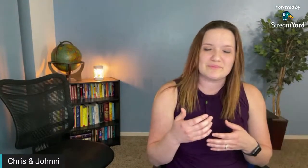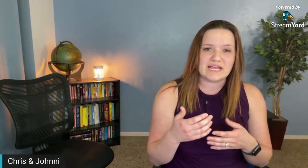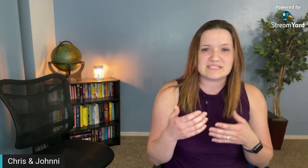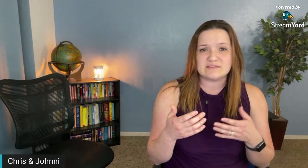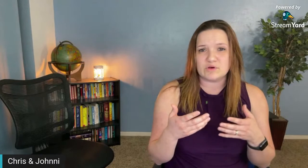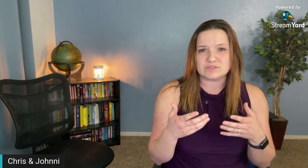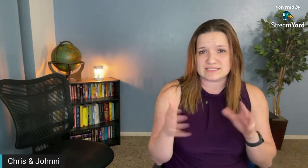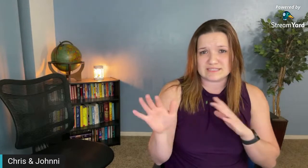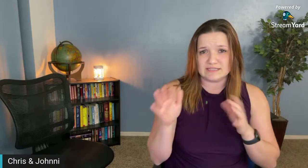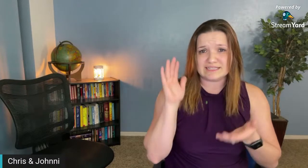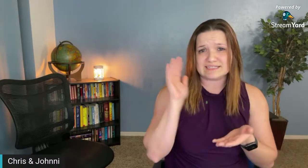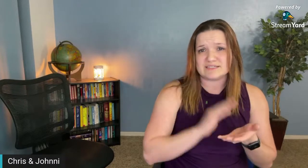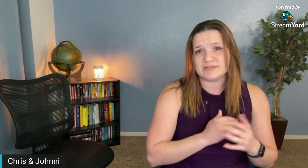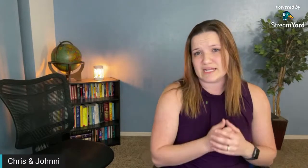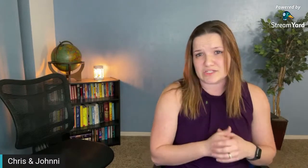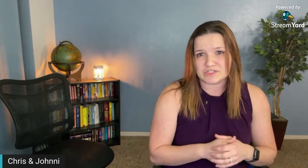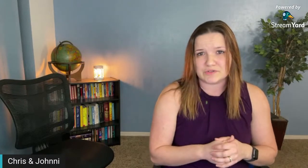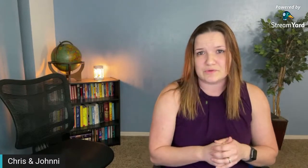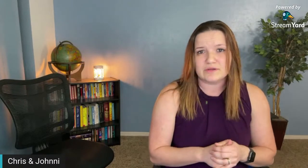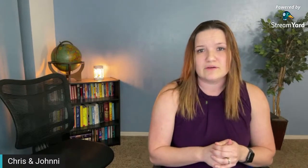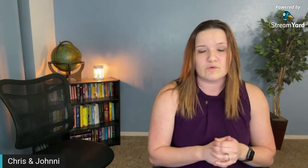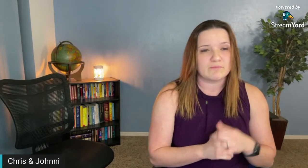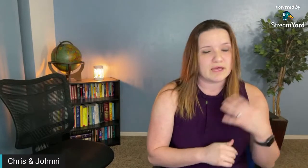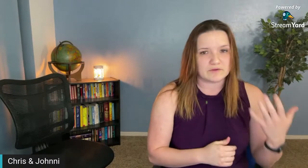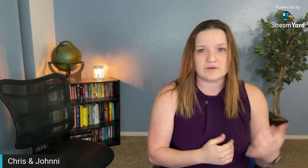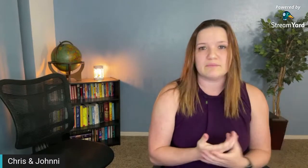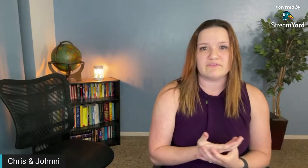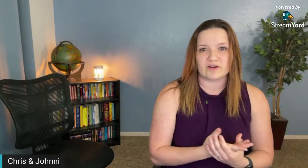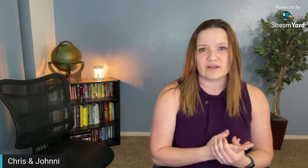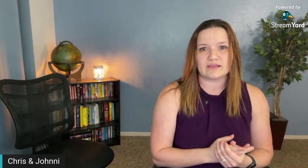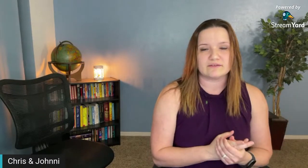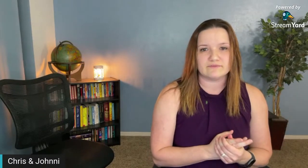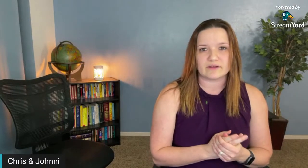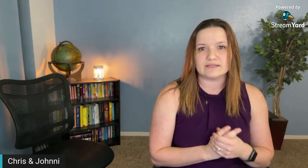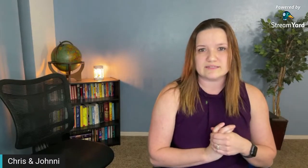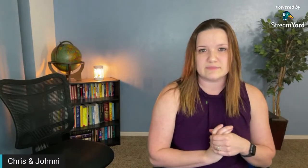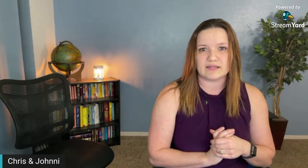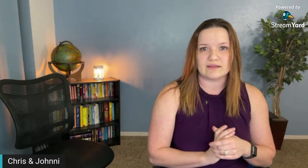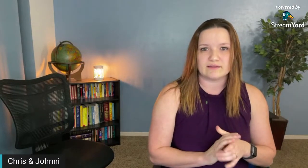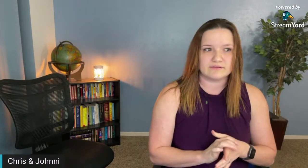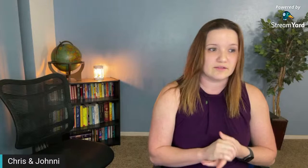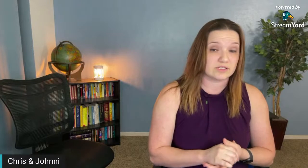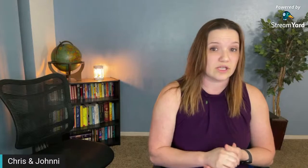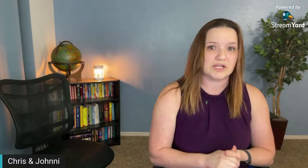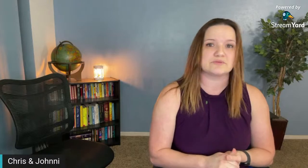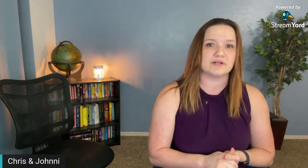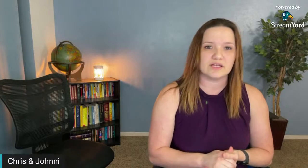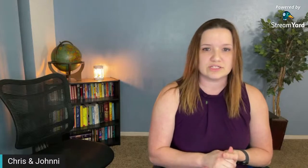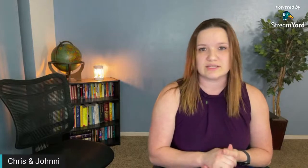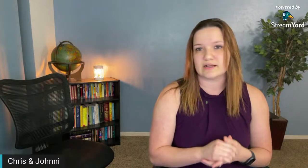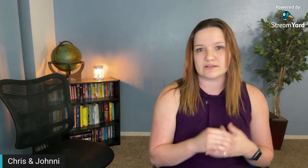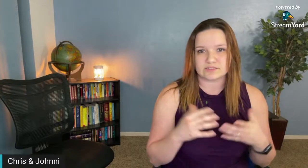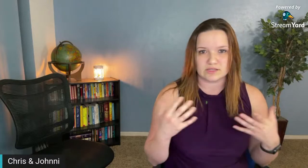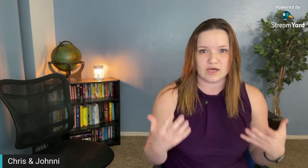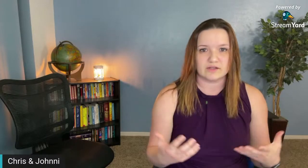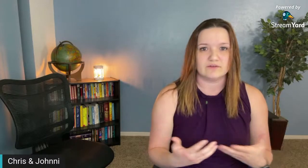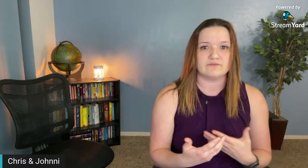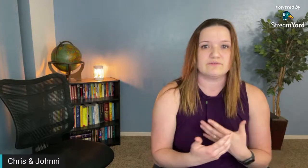It's the least intimidating to do. Where medical can be very, very intimidating. There's a lot of terminology there. There's a lot of